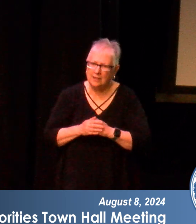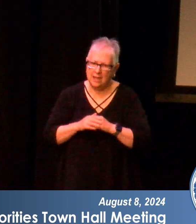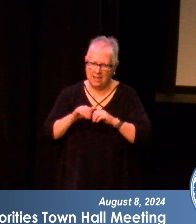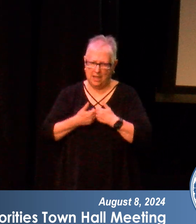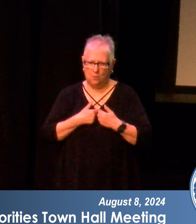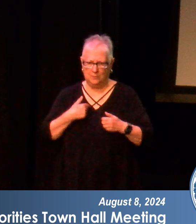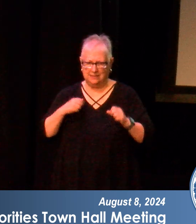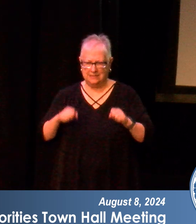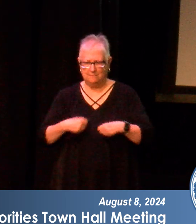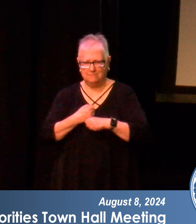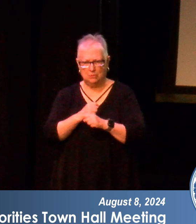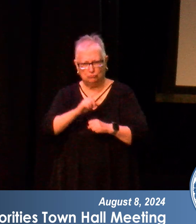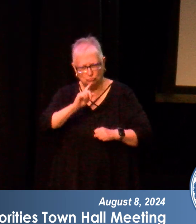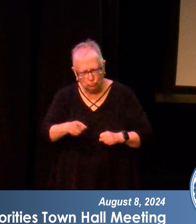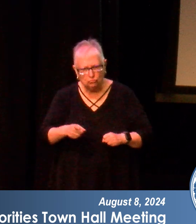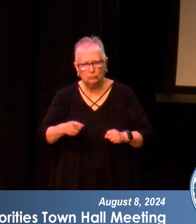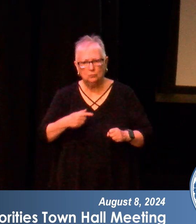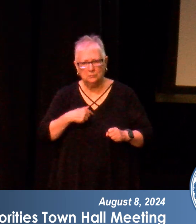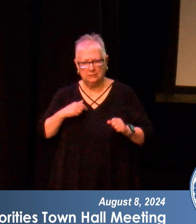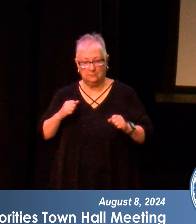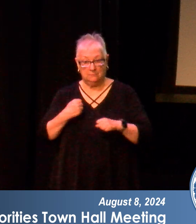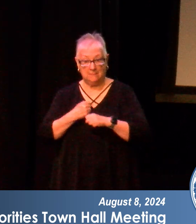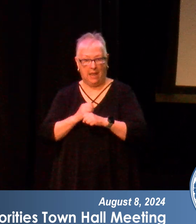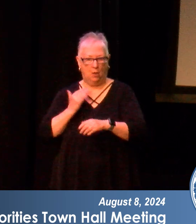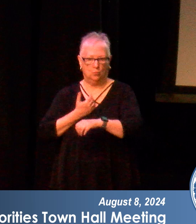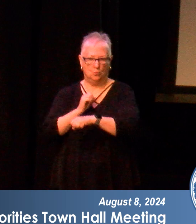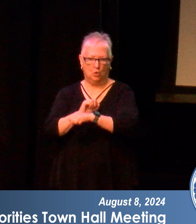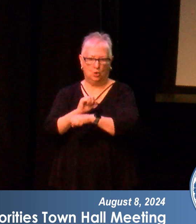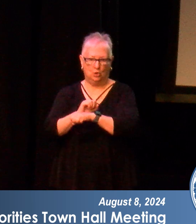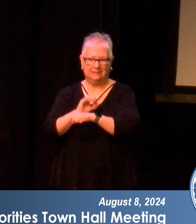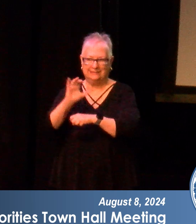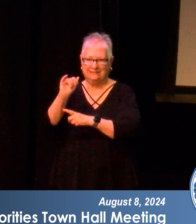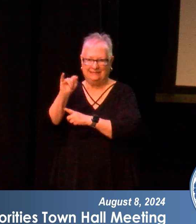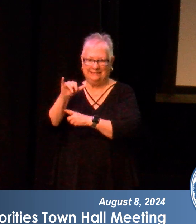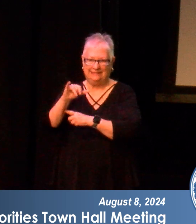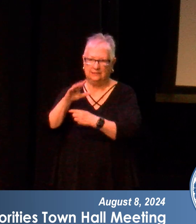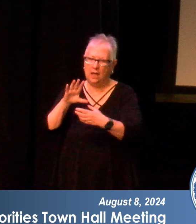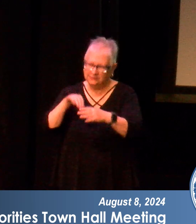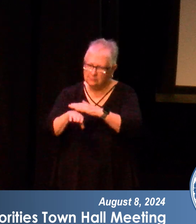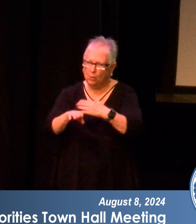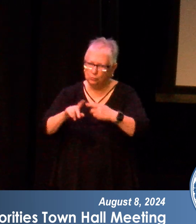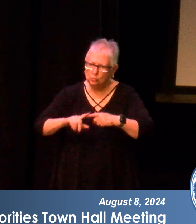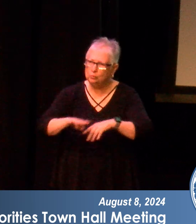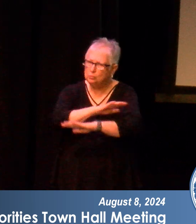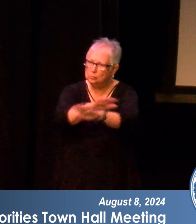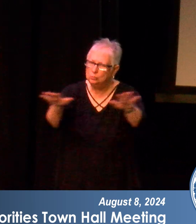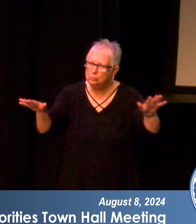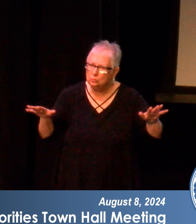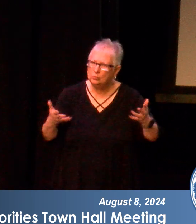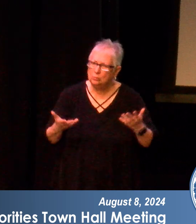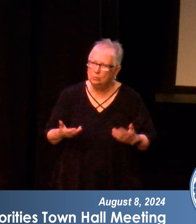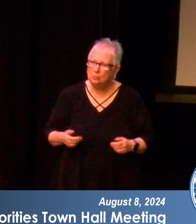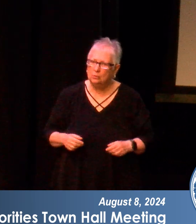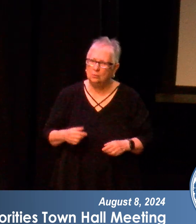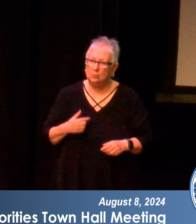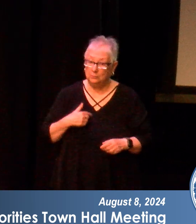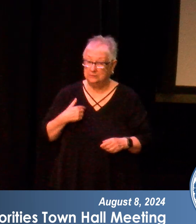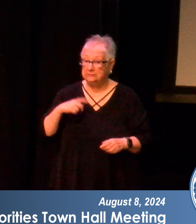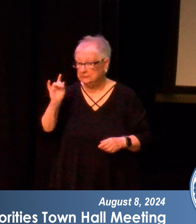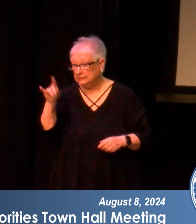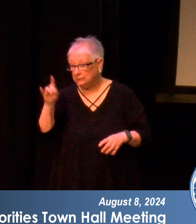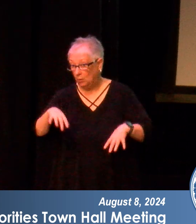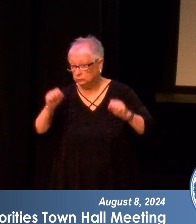city is accessible to you and the work that you do every day, to our residents. We had one of these sessions with residents